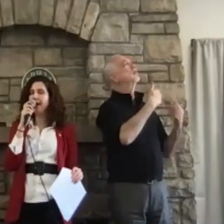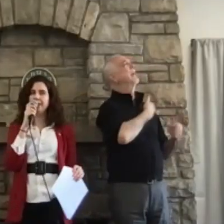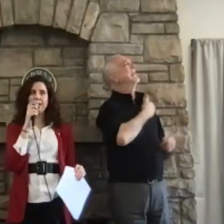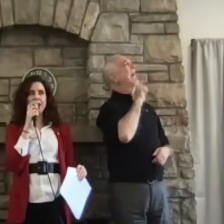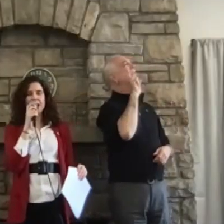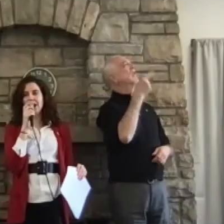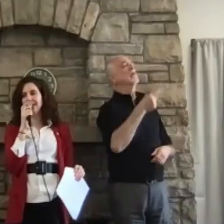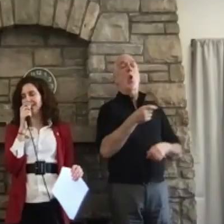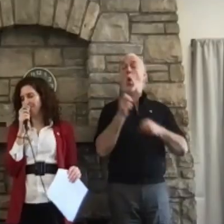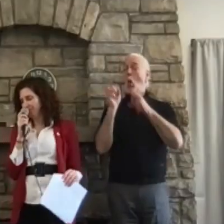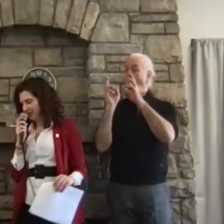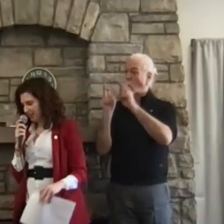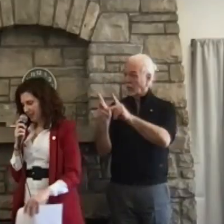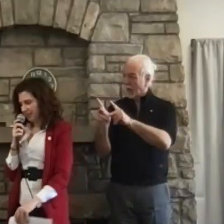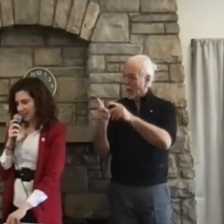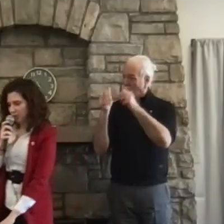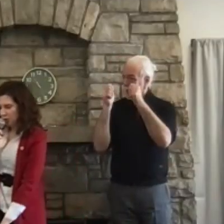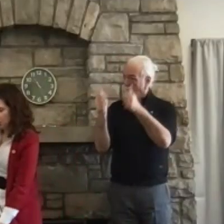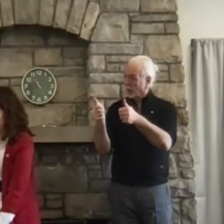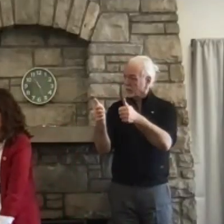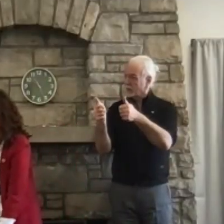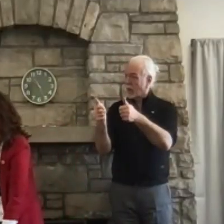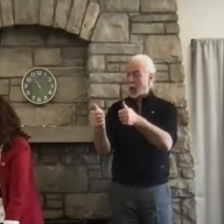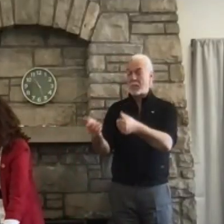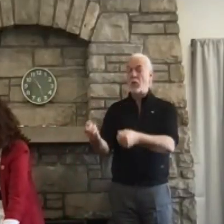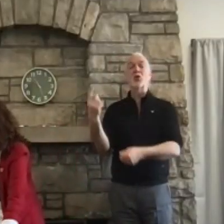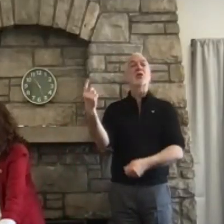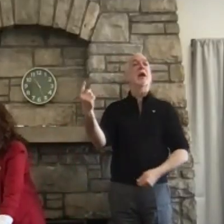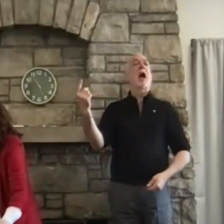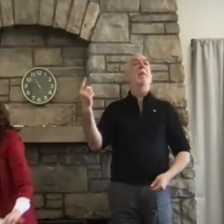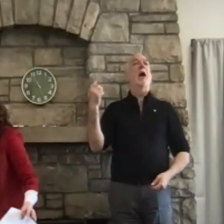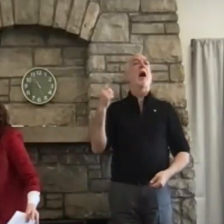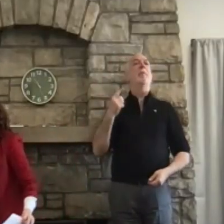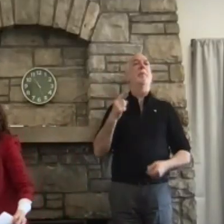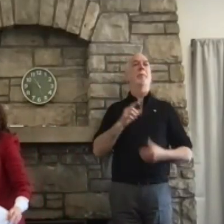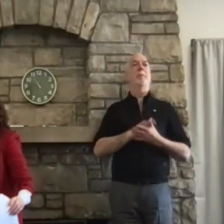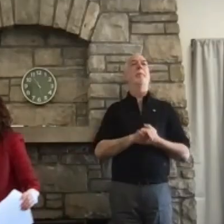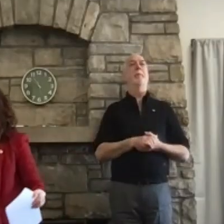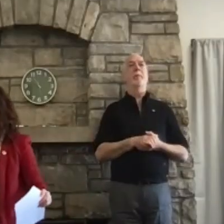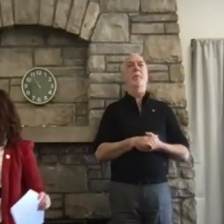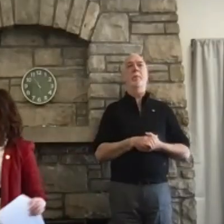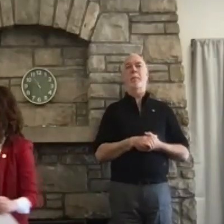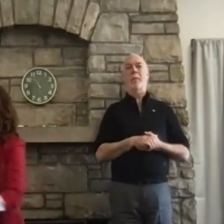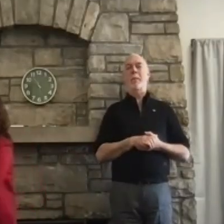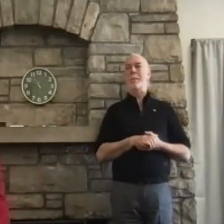Oh, okay. Awesome. So Jube's making her way over here. I'm gonna.